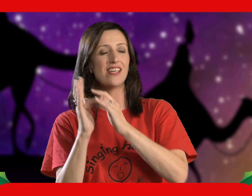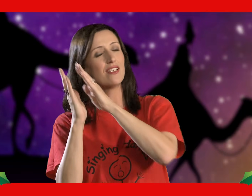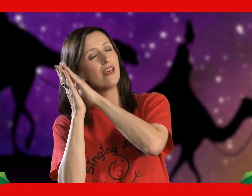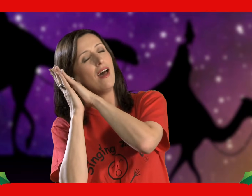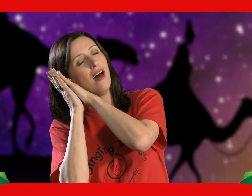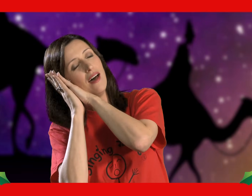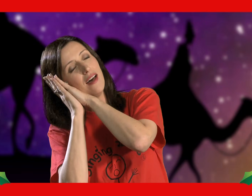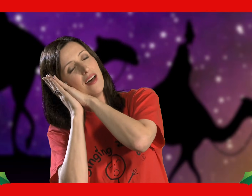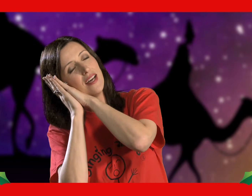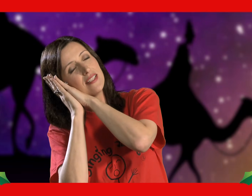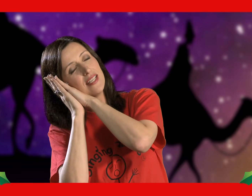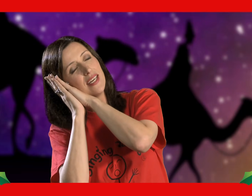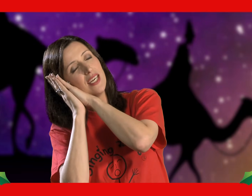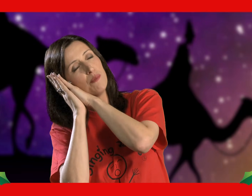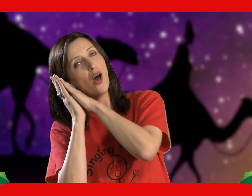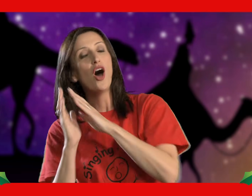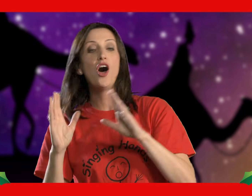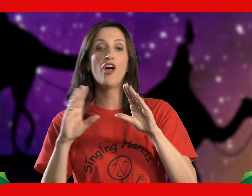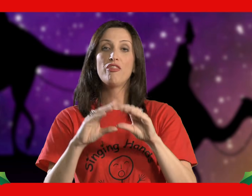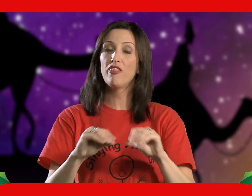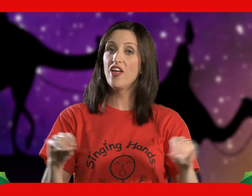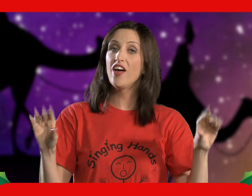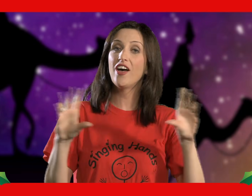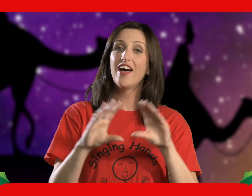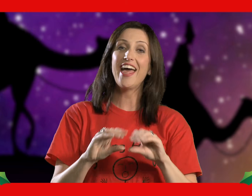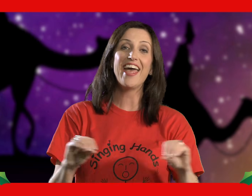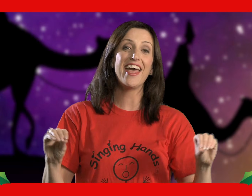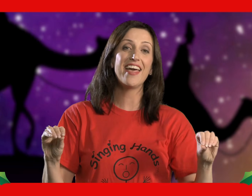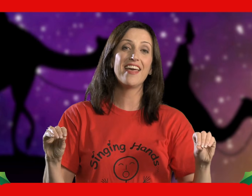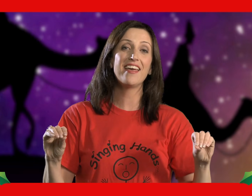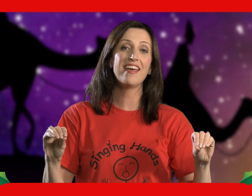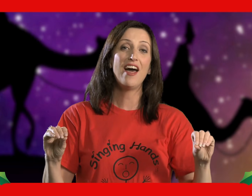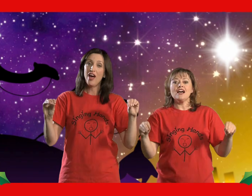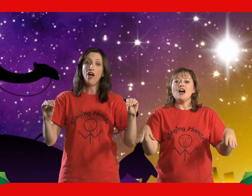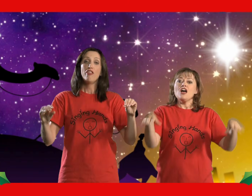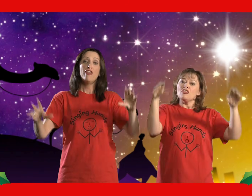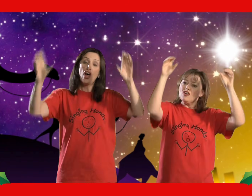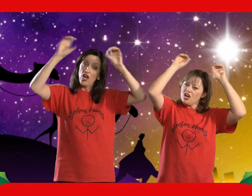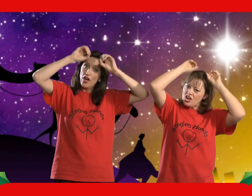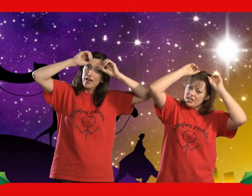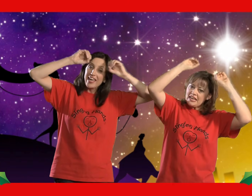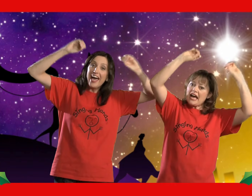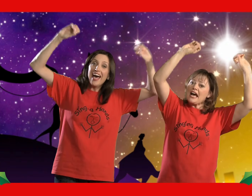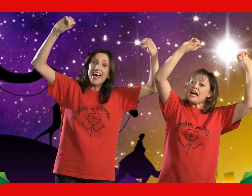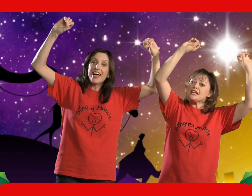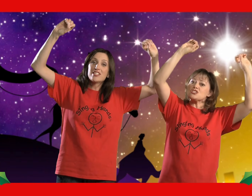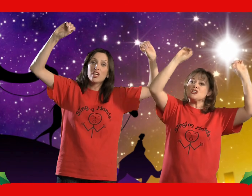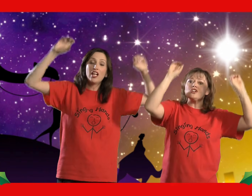Jesus asleep on the hay. The